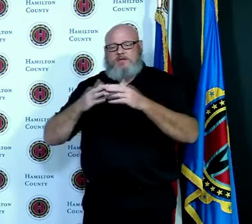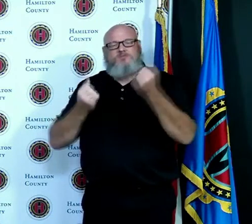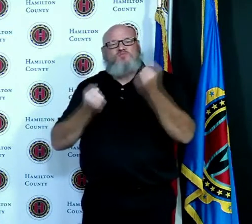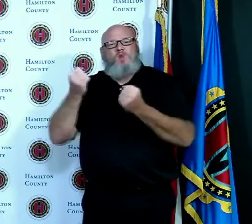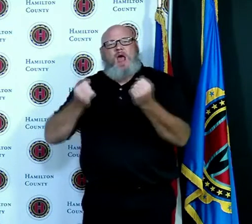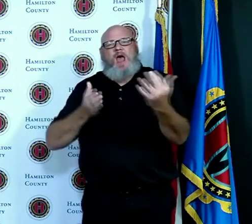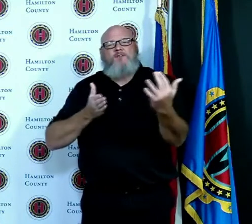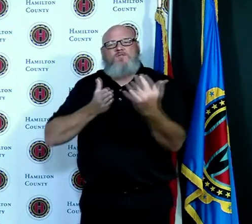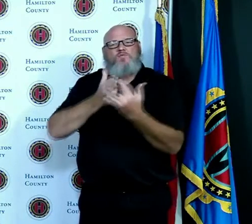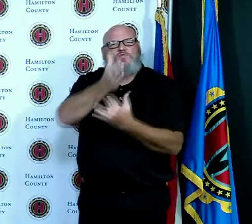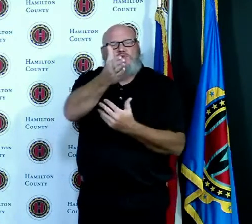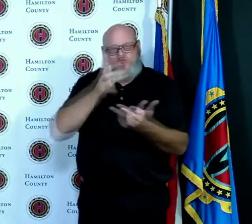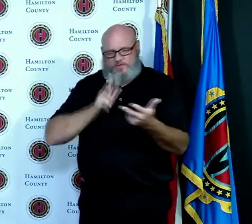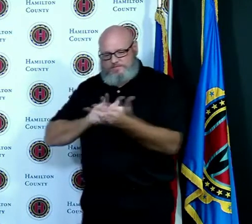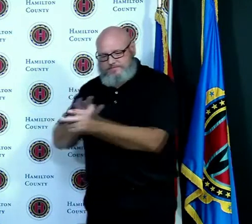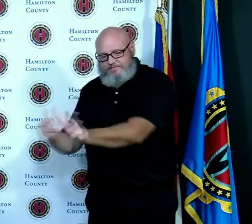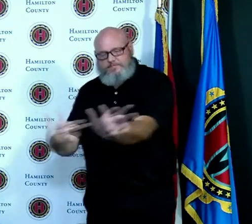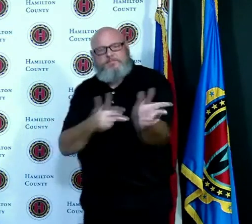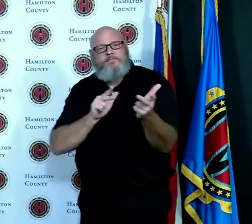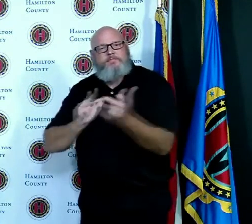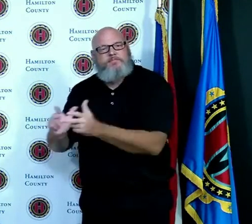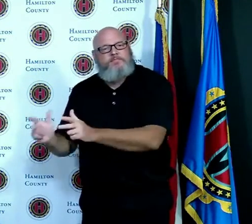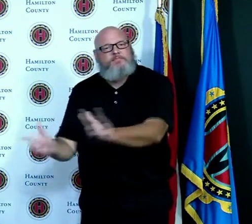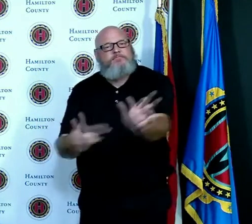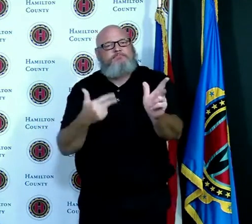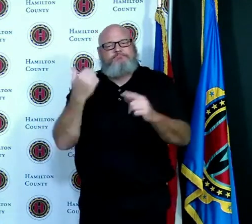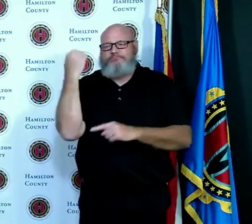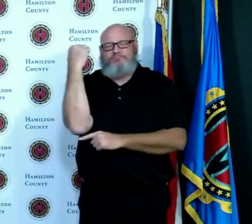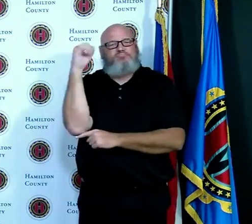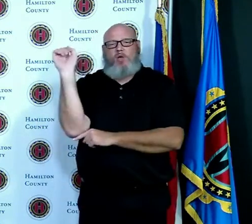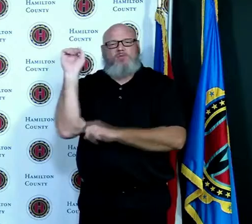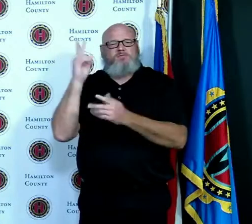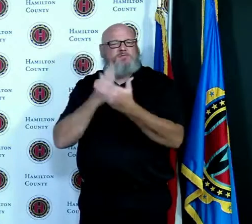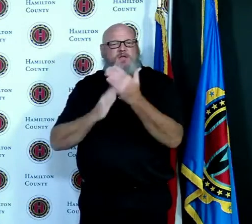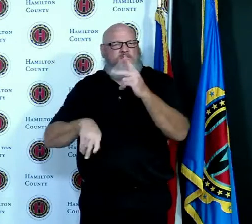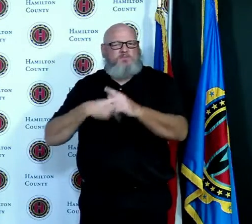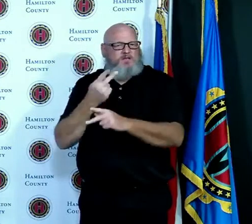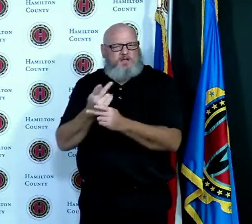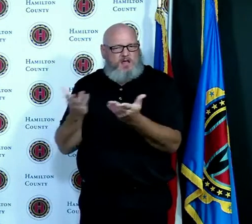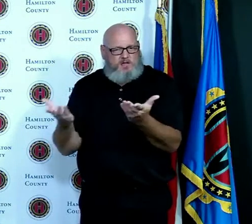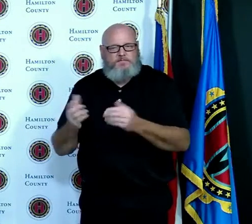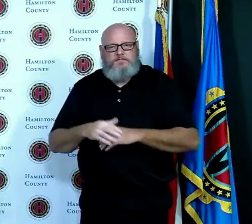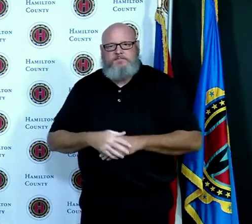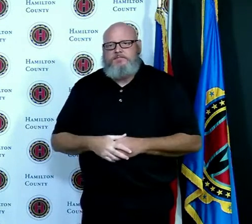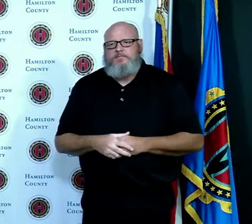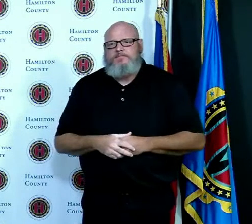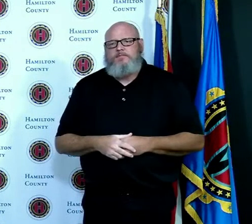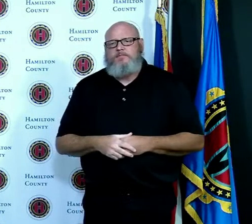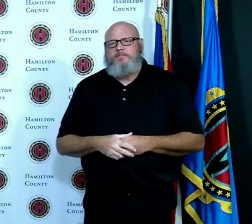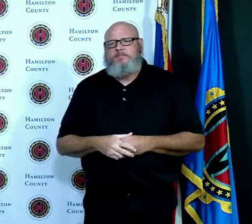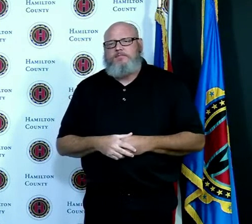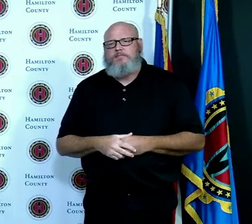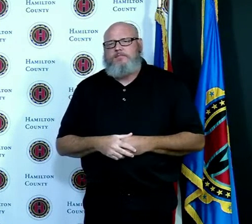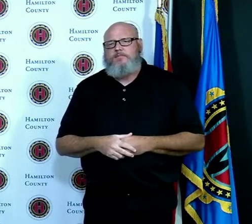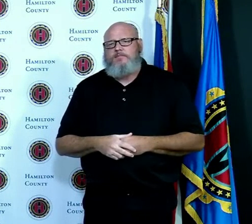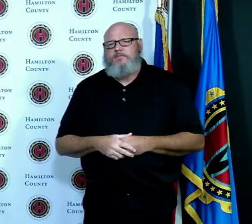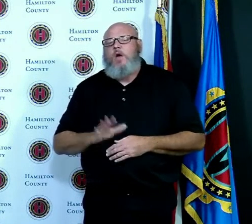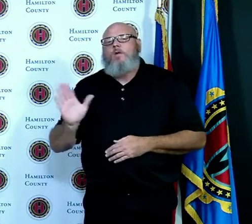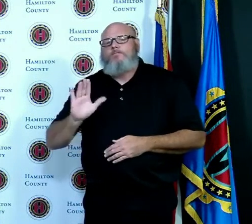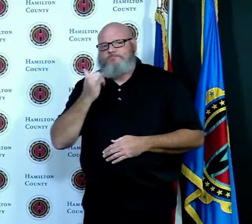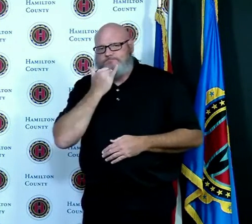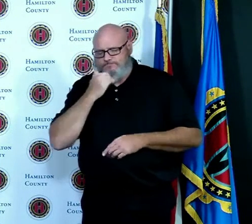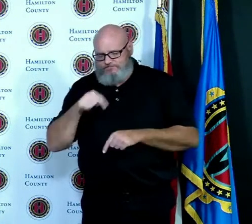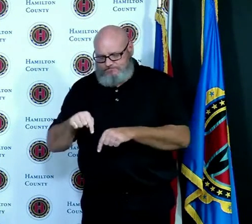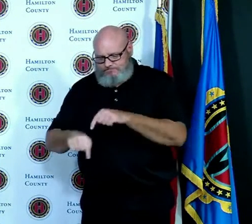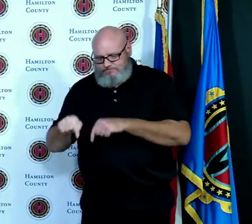we'll continue to work with the city and in the county to make sure that everybody remains safe and people have an